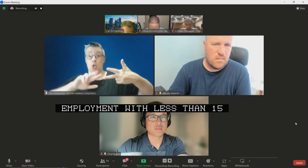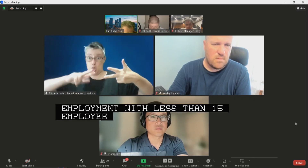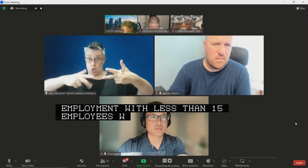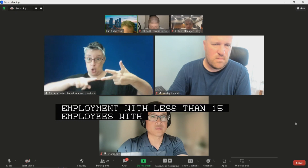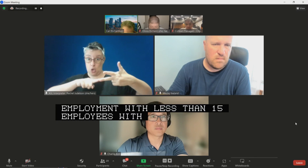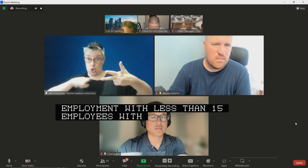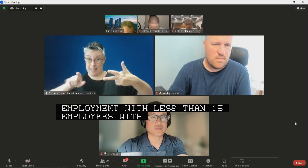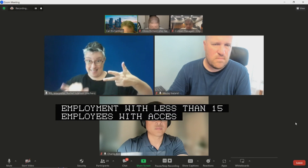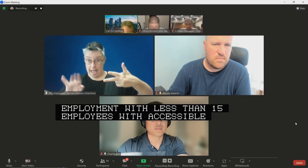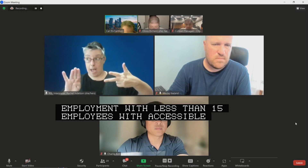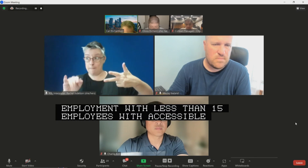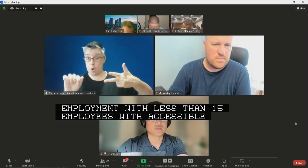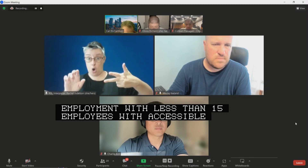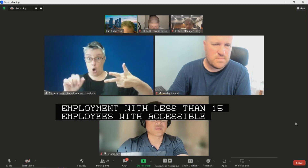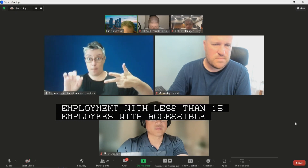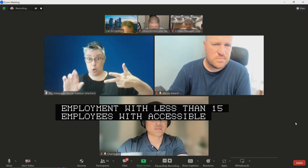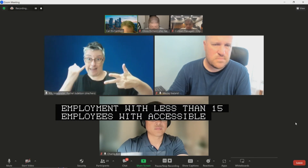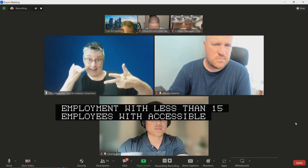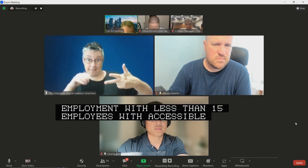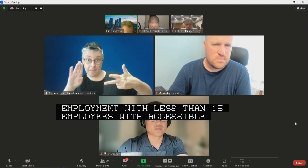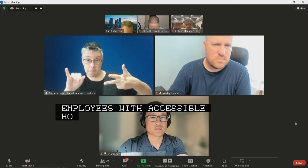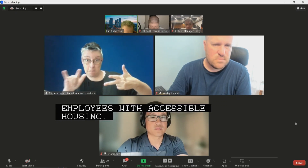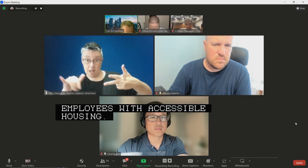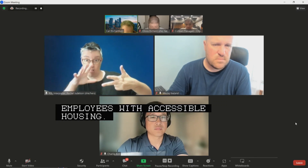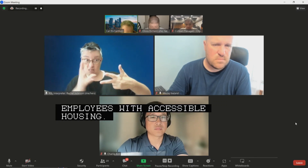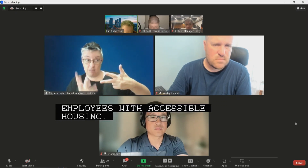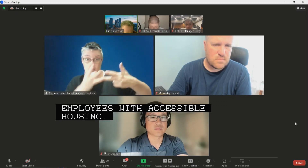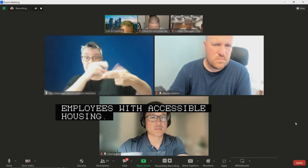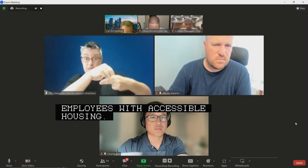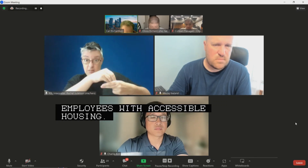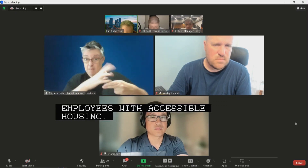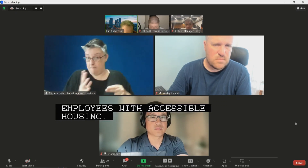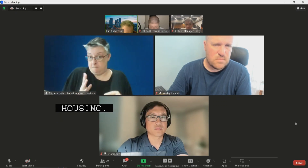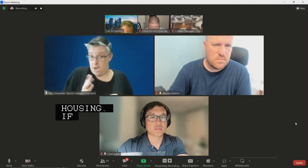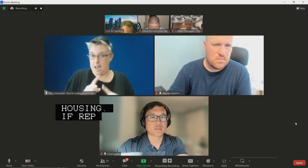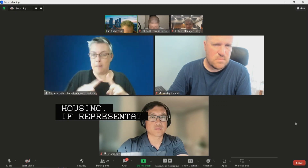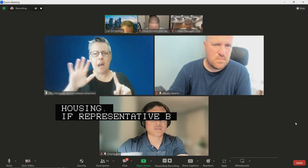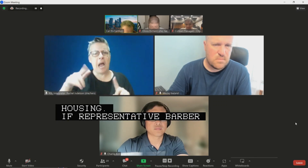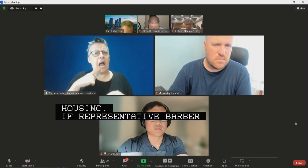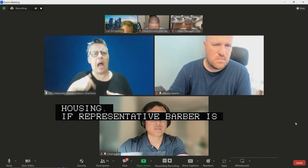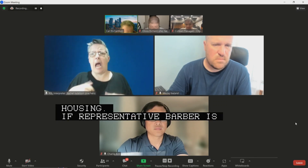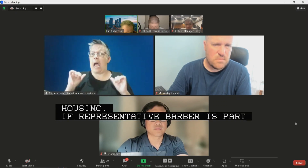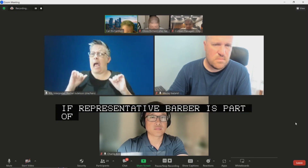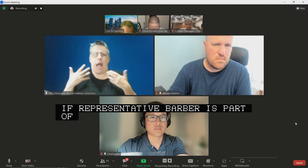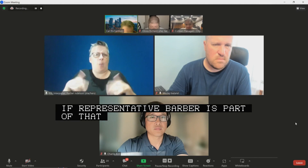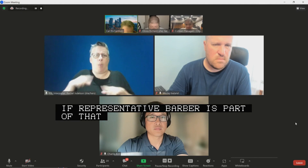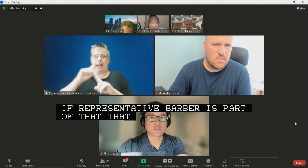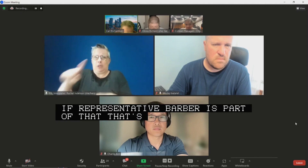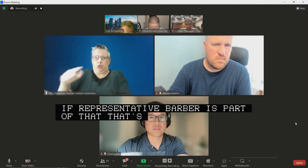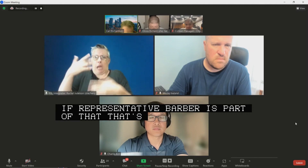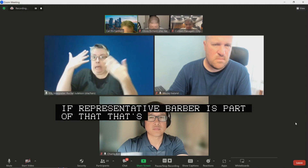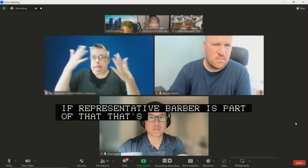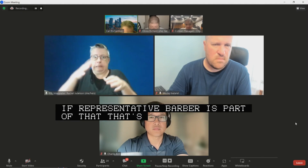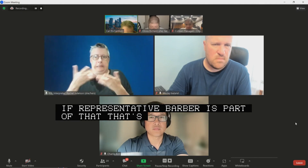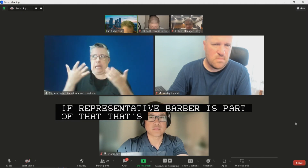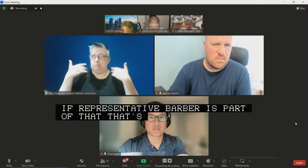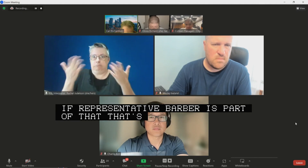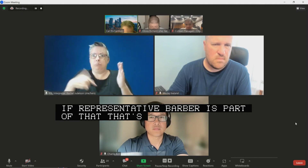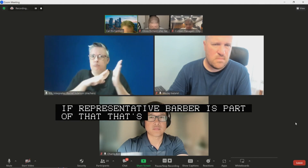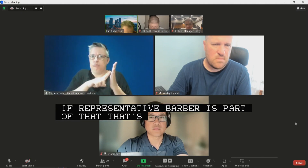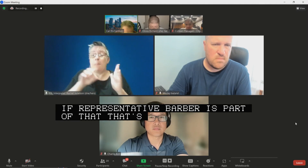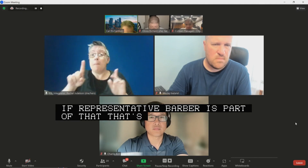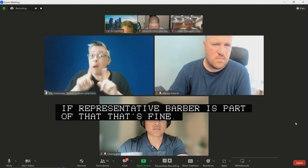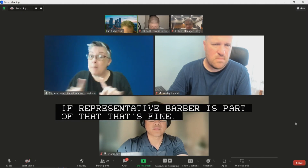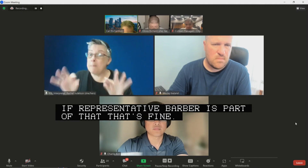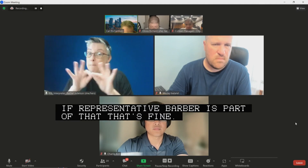Barber Bill is part of that, that's fine. I hesitate to give an answer with no, but it is important, I think, for us to say that